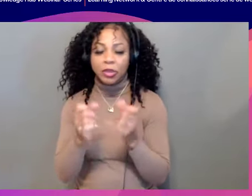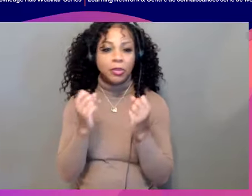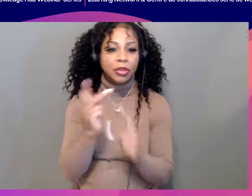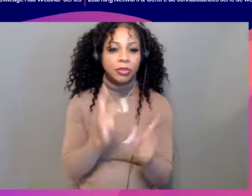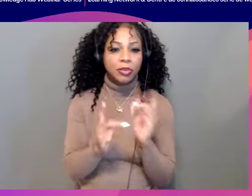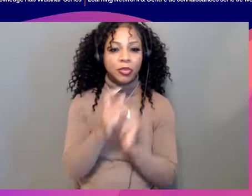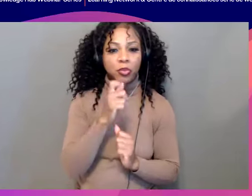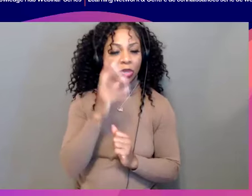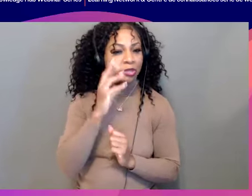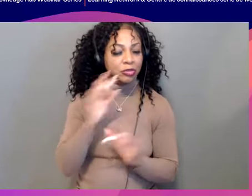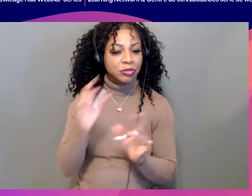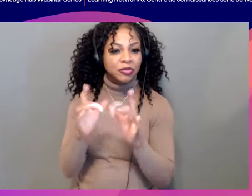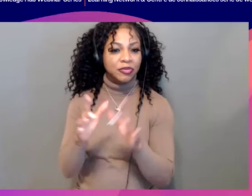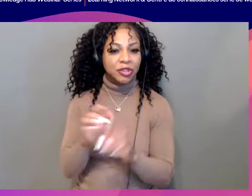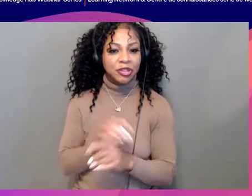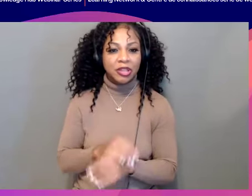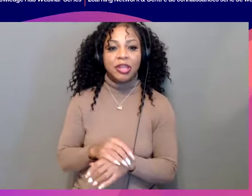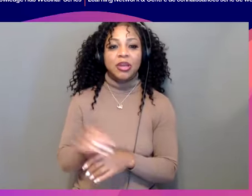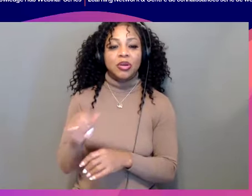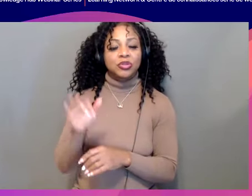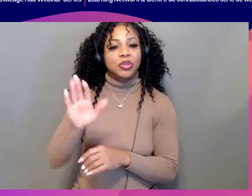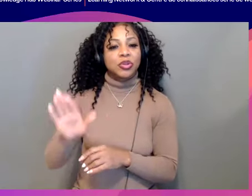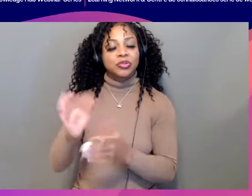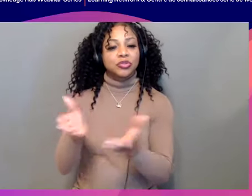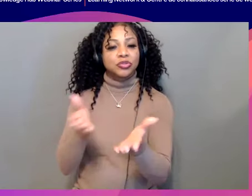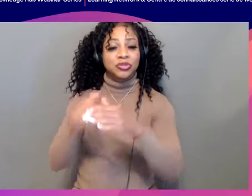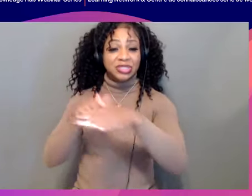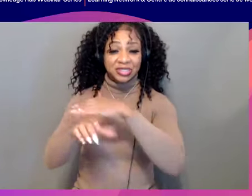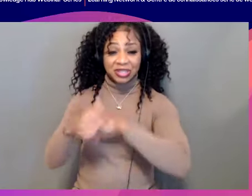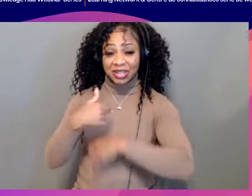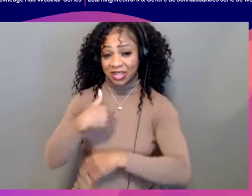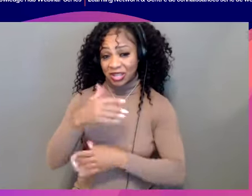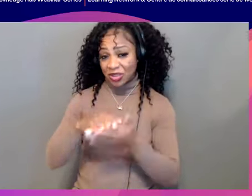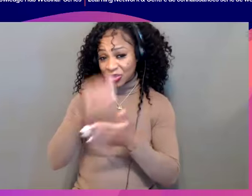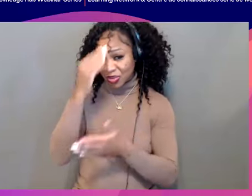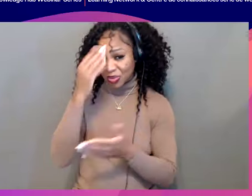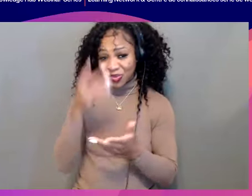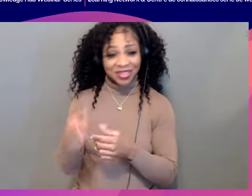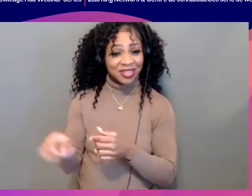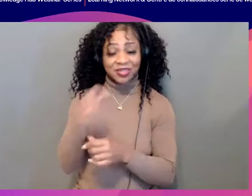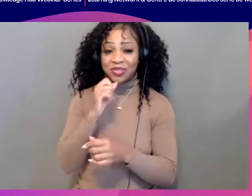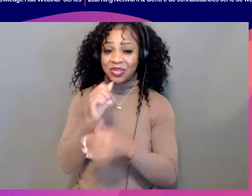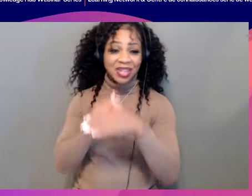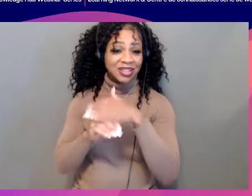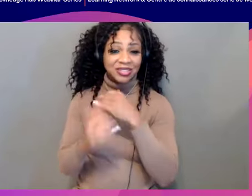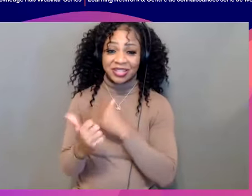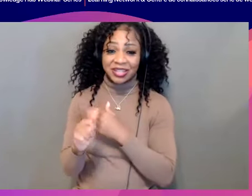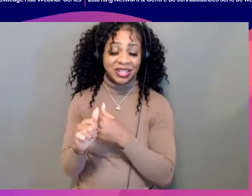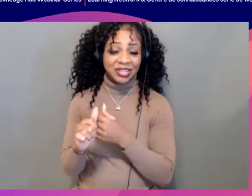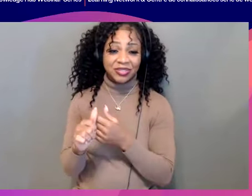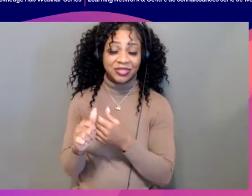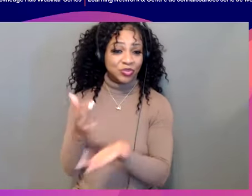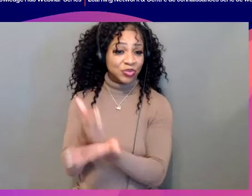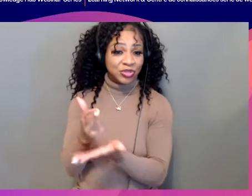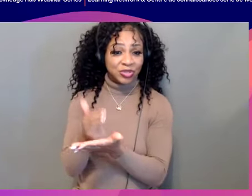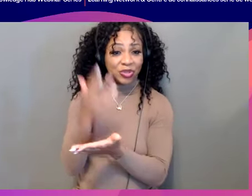and in terms of their service access. And what I know is that they don't access services because they